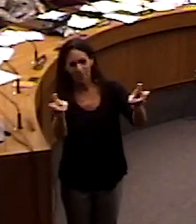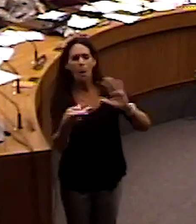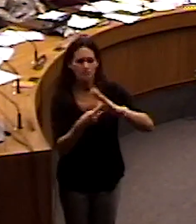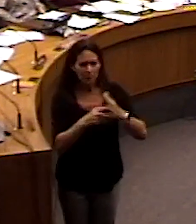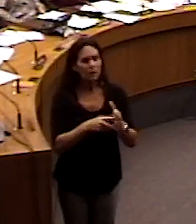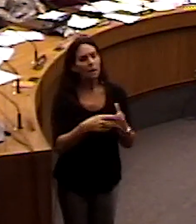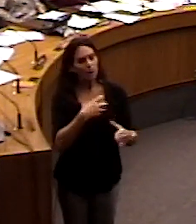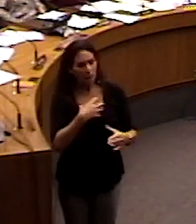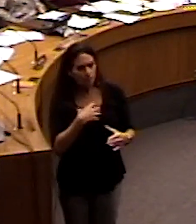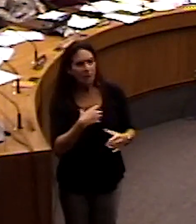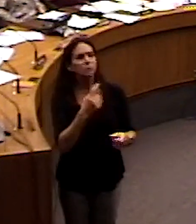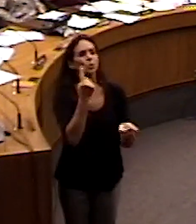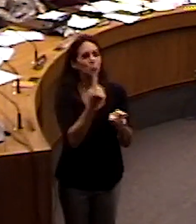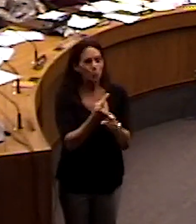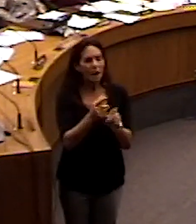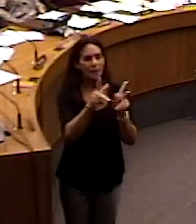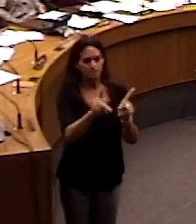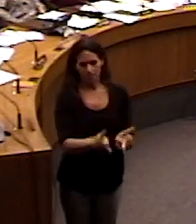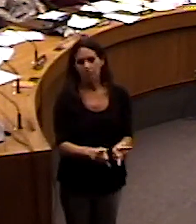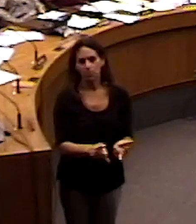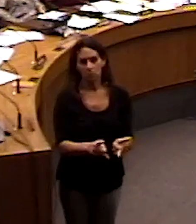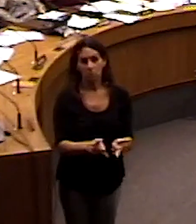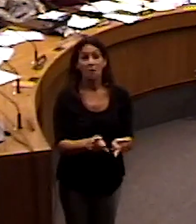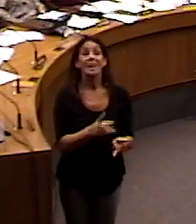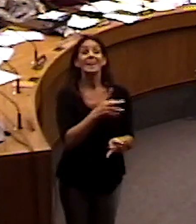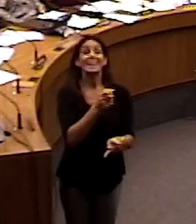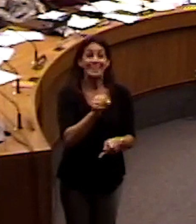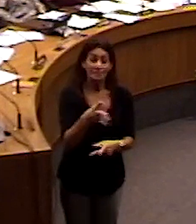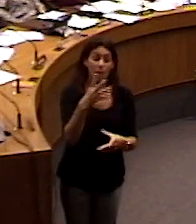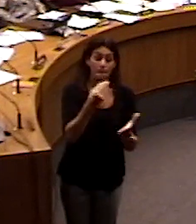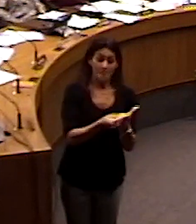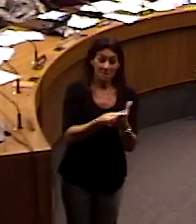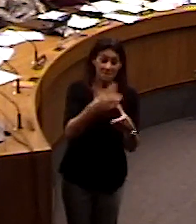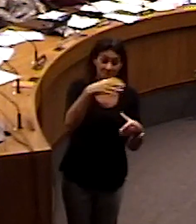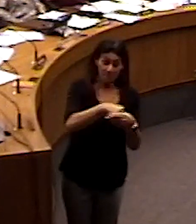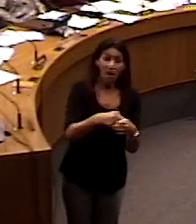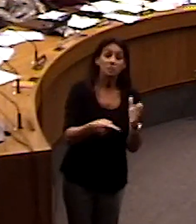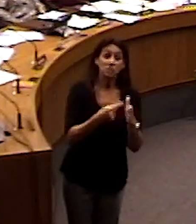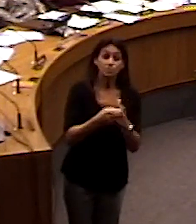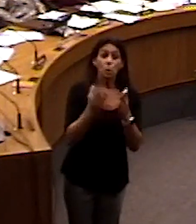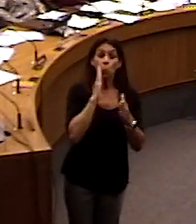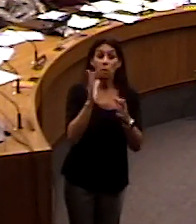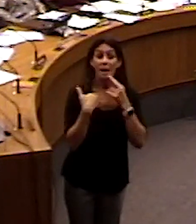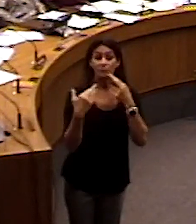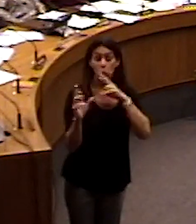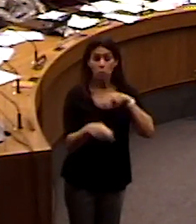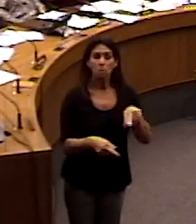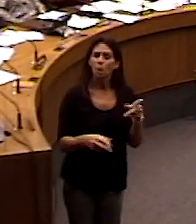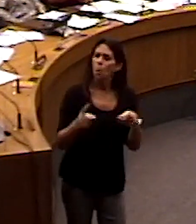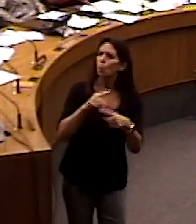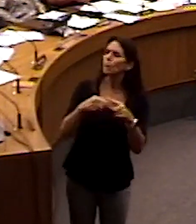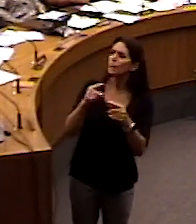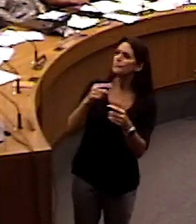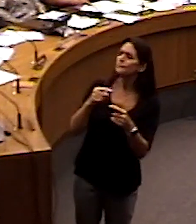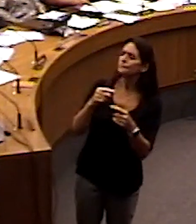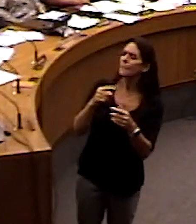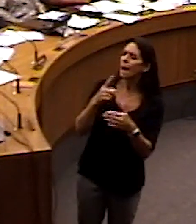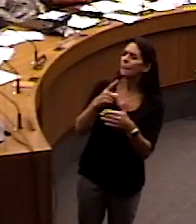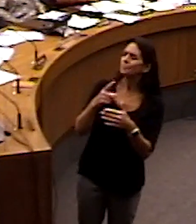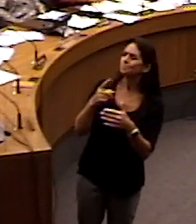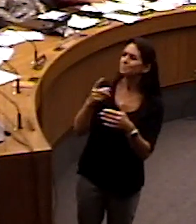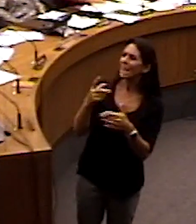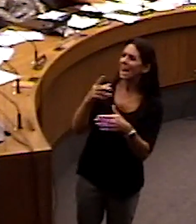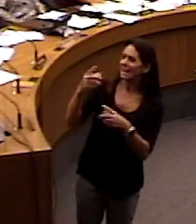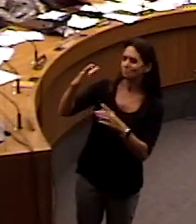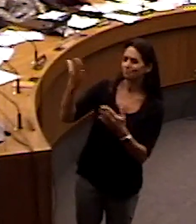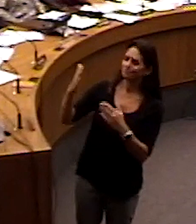so. How about as far as a cap on the rent, which is what we originally came